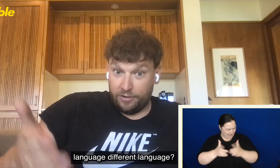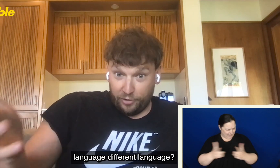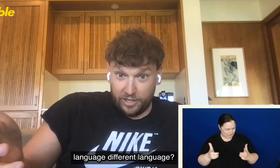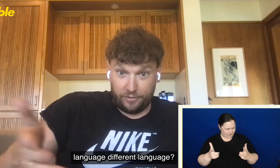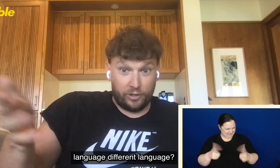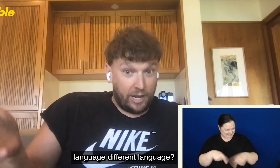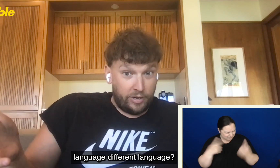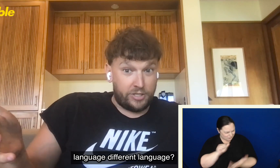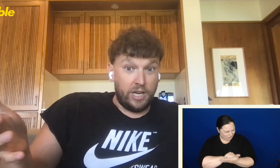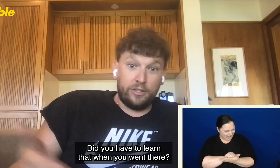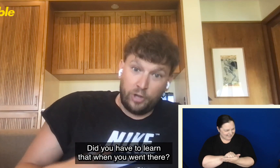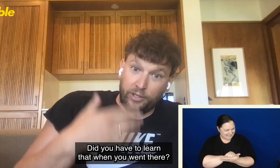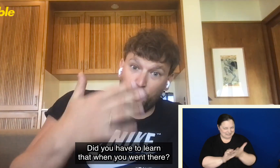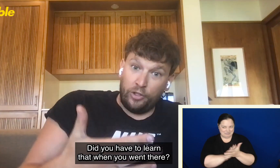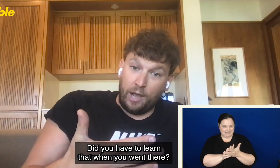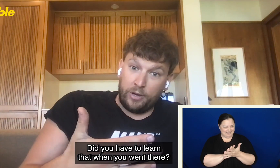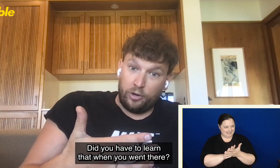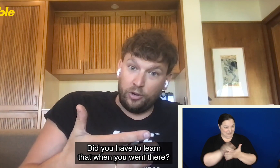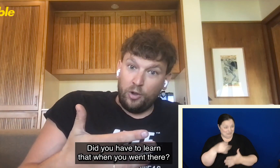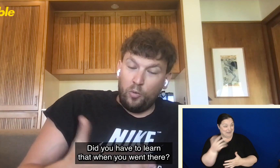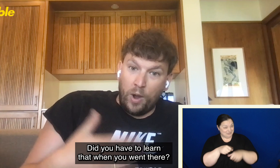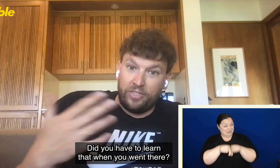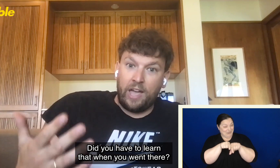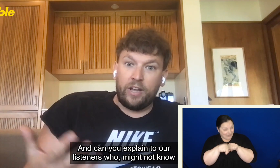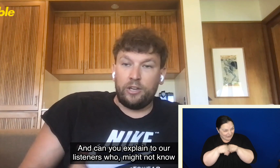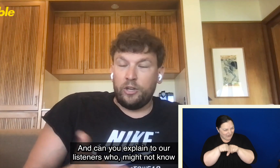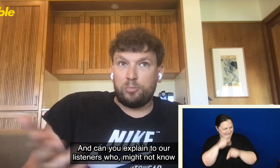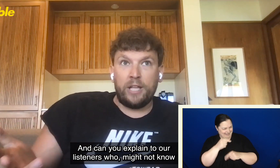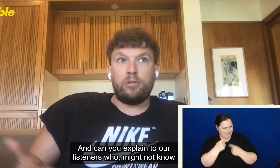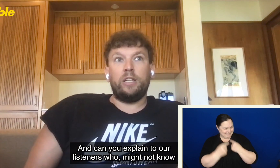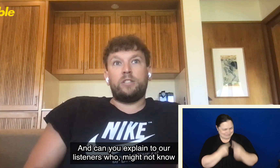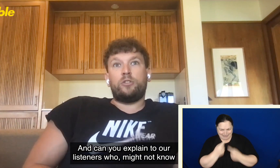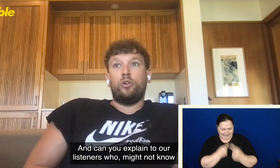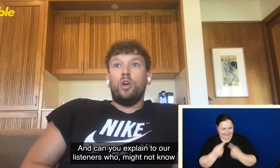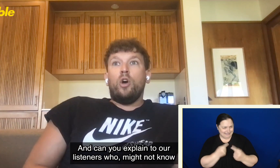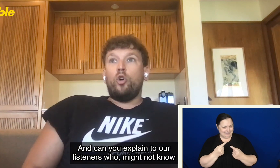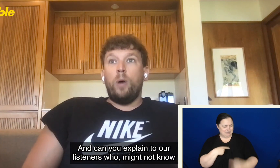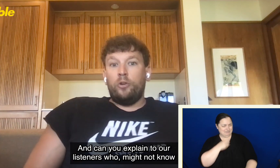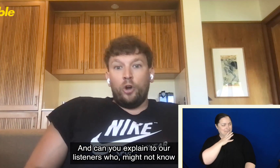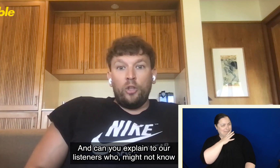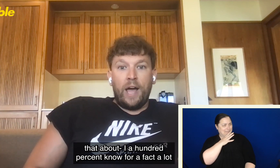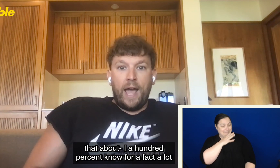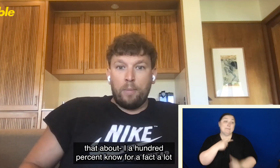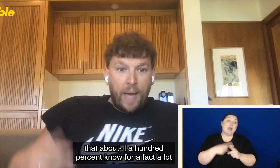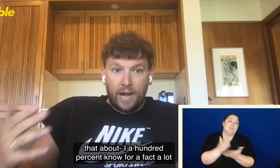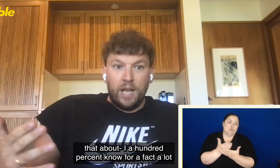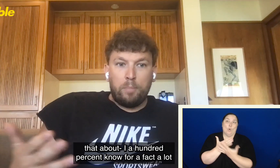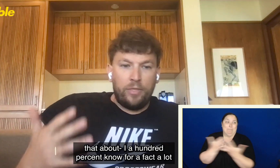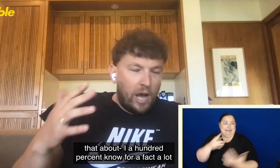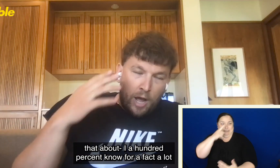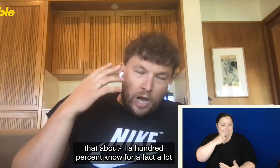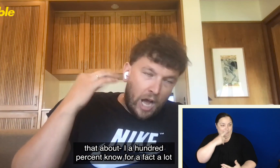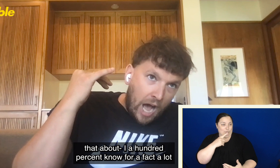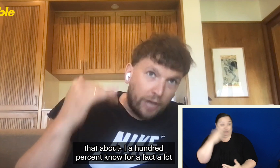Language, different language? Did you have to learn that when you went there? And can you explain to our listeners who might not know that about,